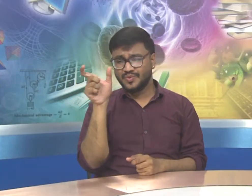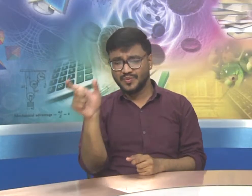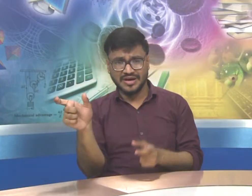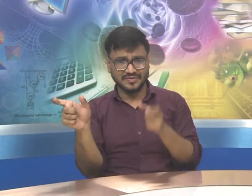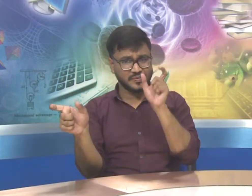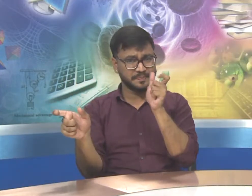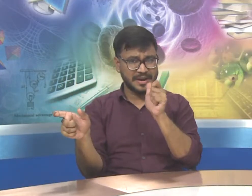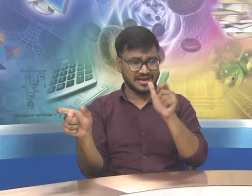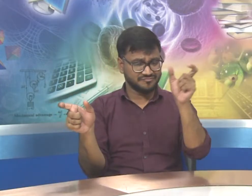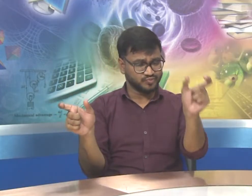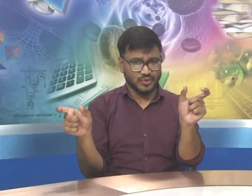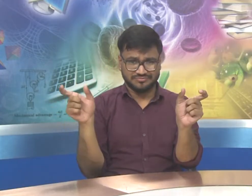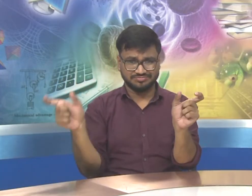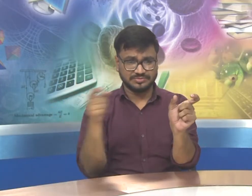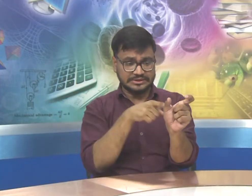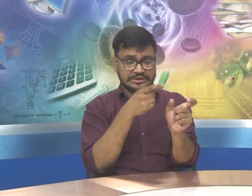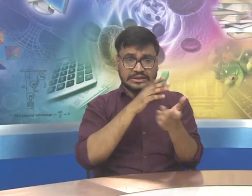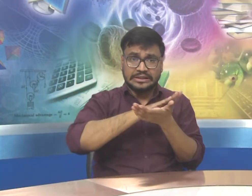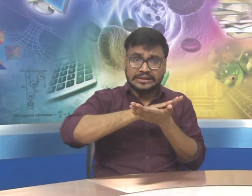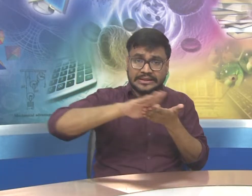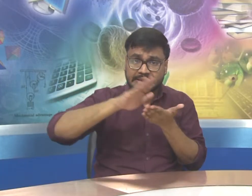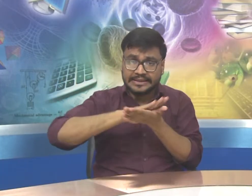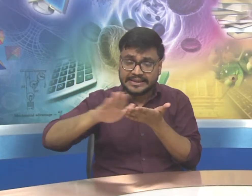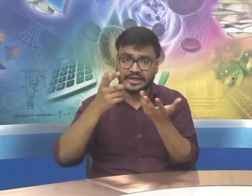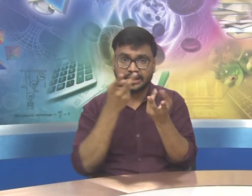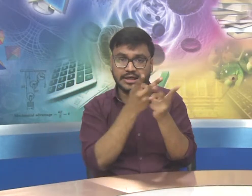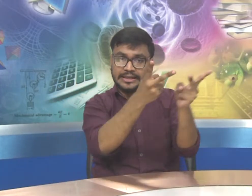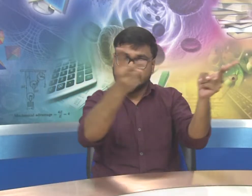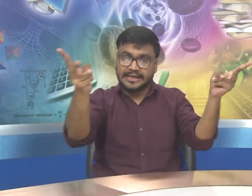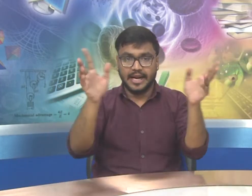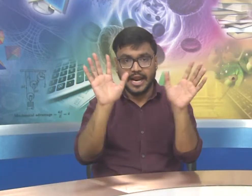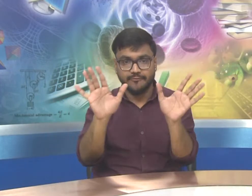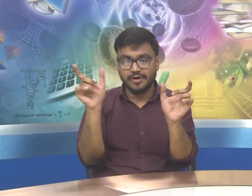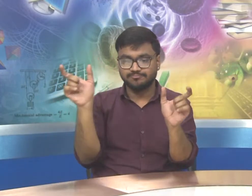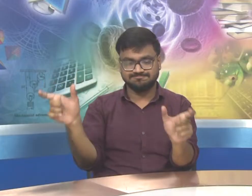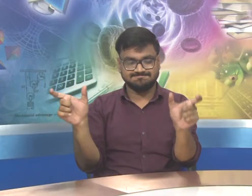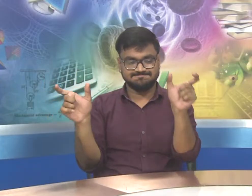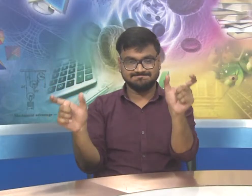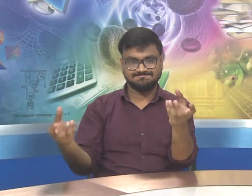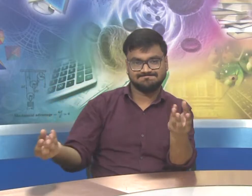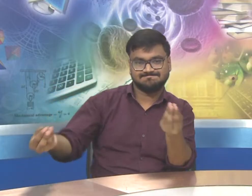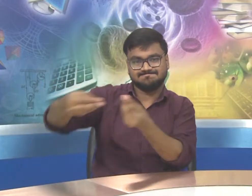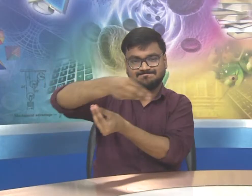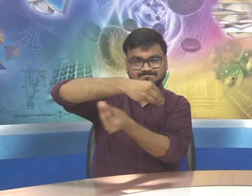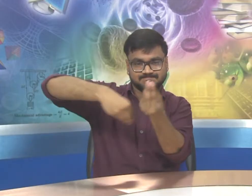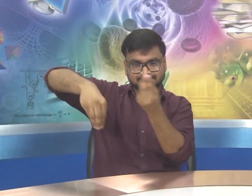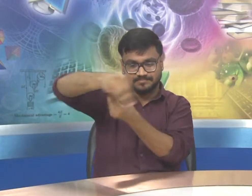But the important word here is the pure compound.